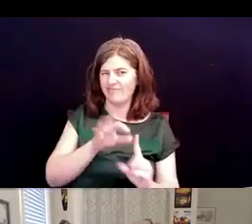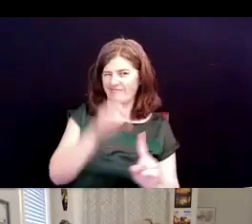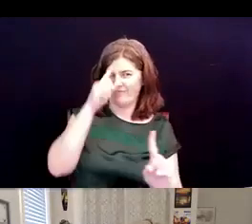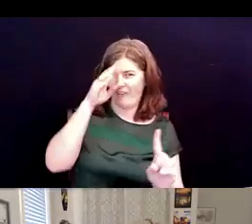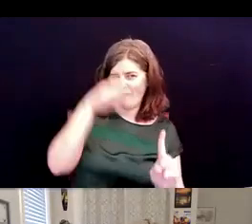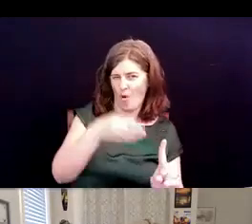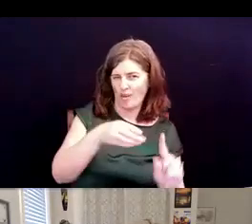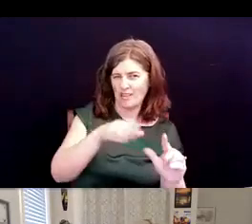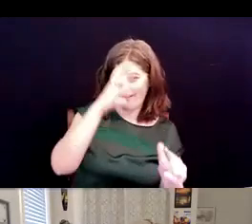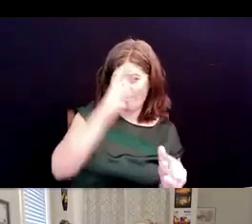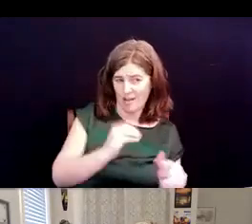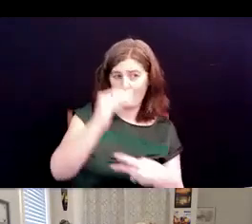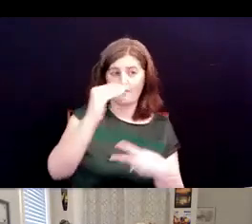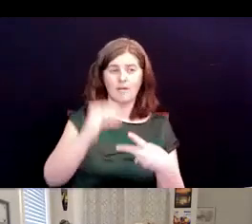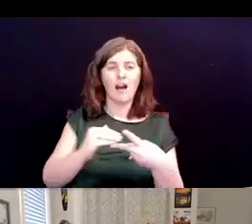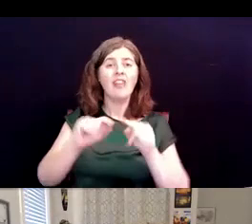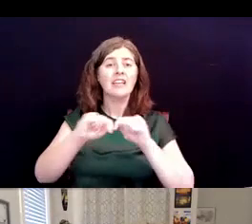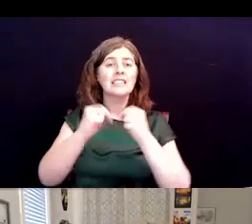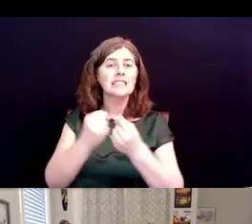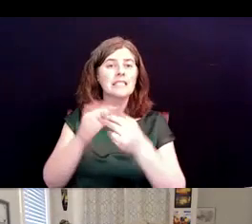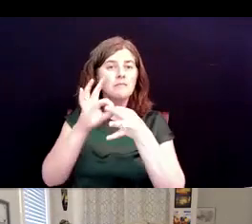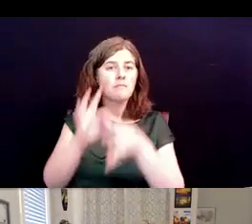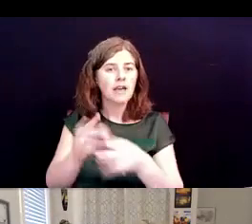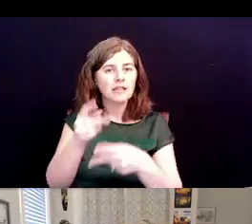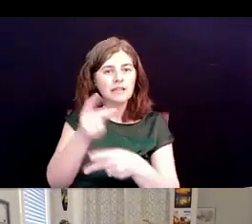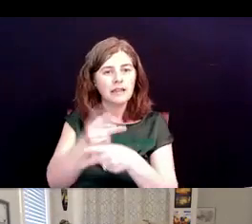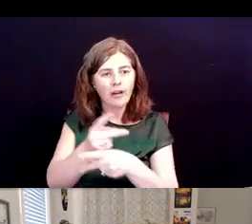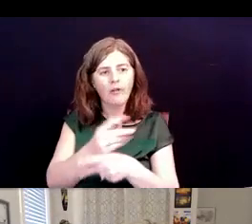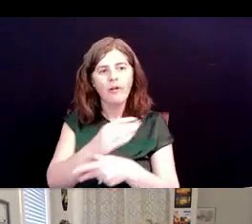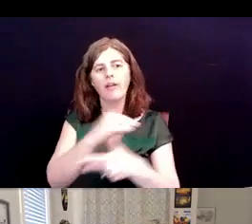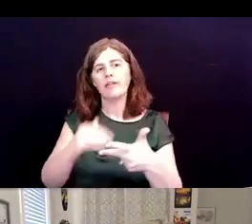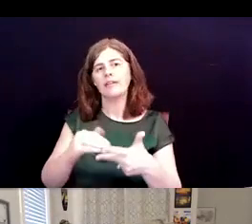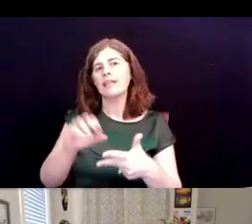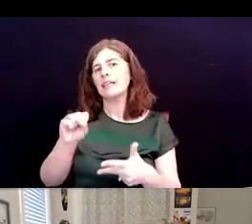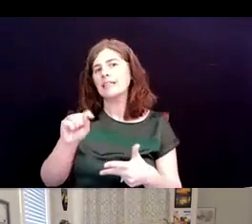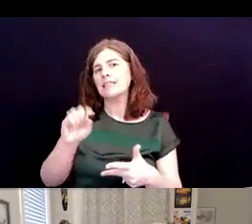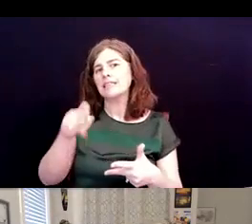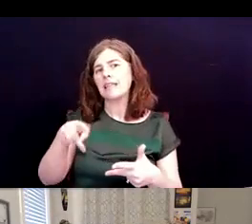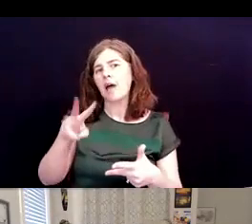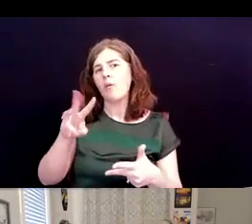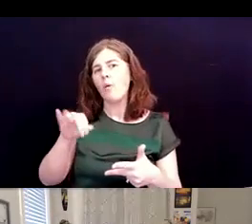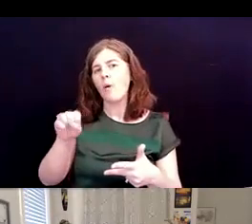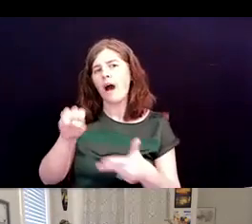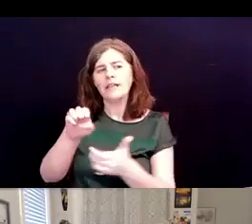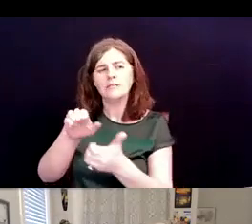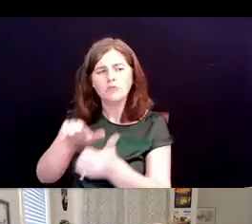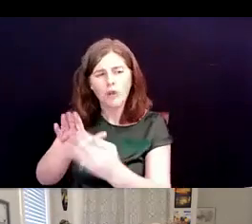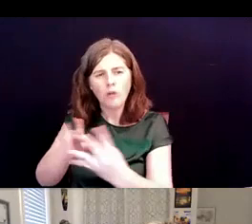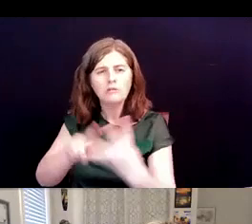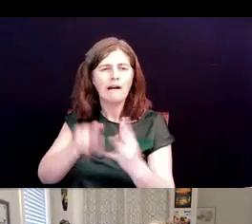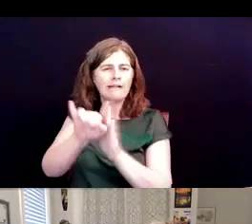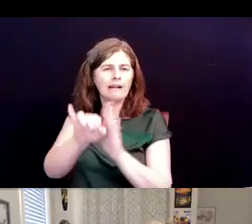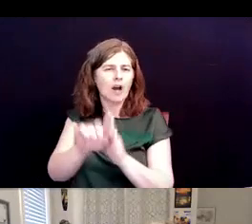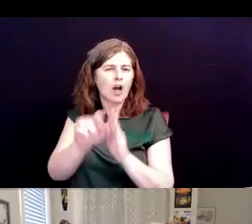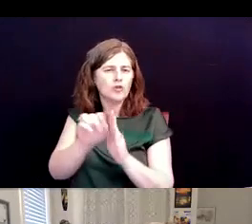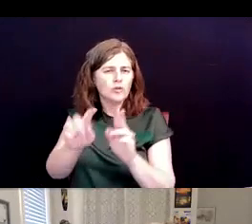team-based care in autism treatment, and then appreciate a stepwise approach and identifying tools and resources to assess sleep in children with autism. You're going to